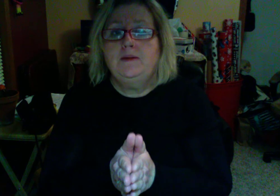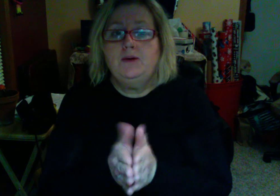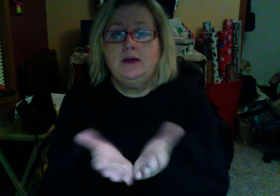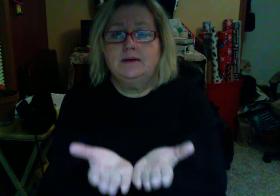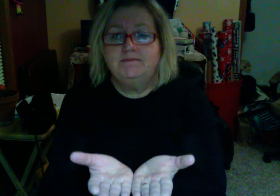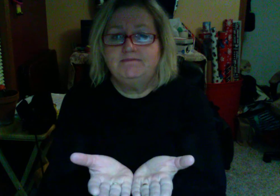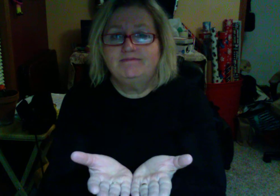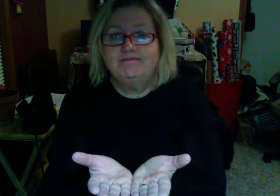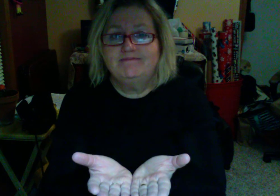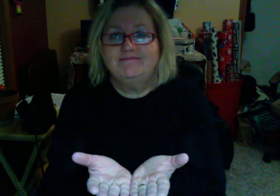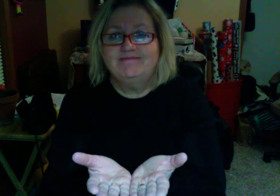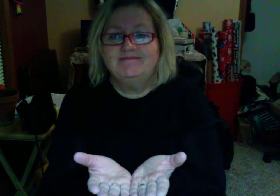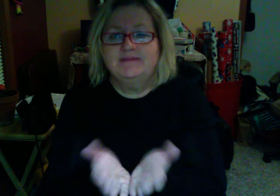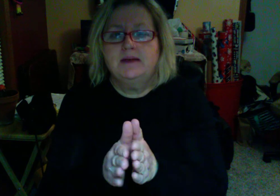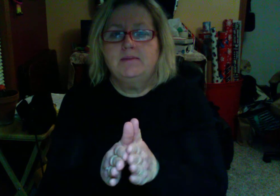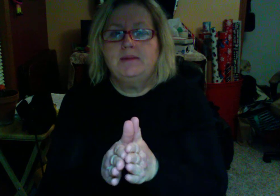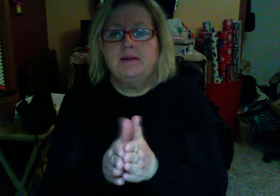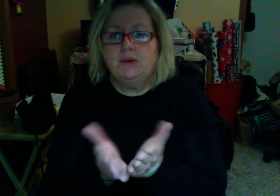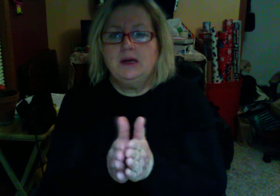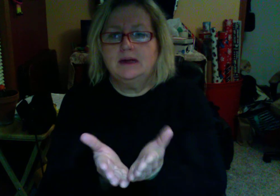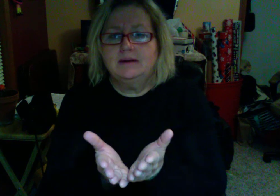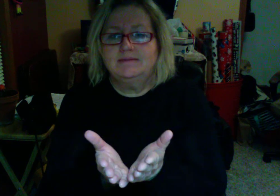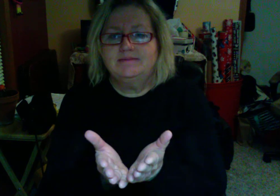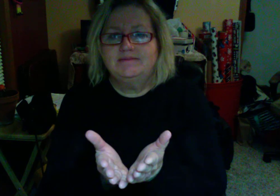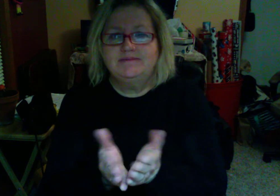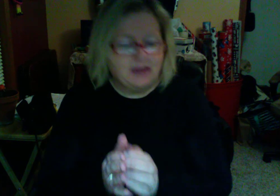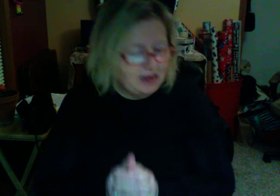book, but book. Okay.